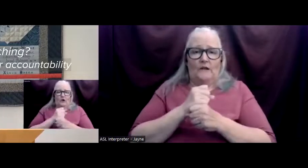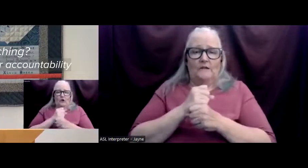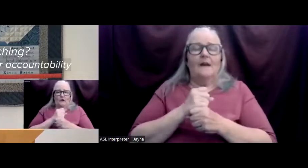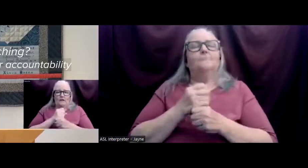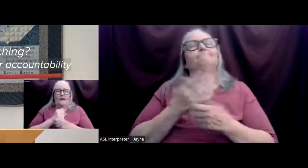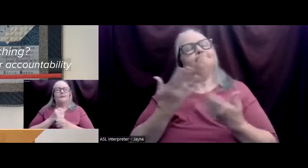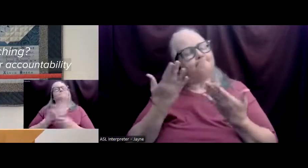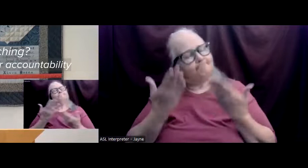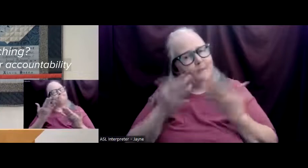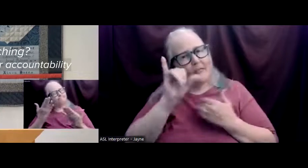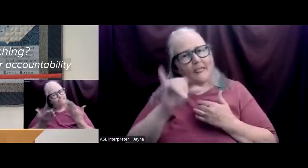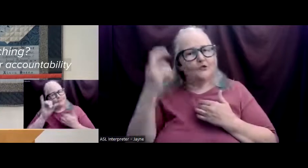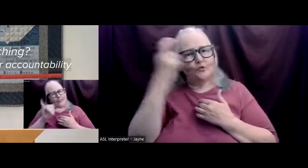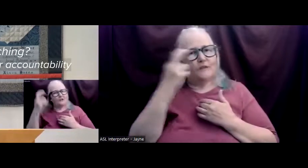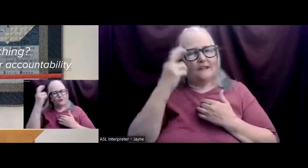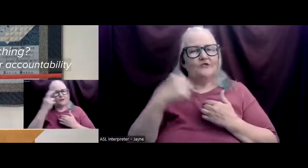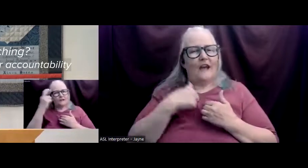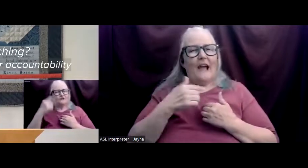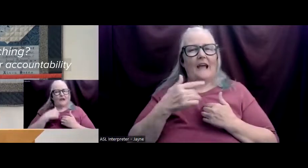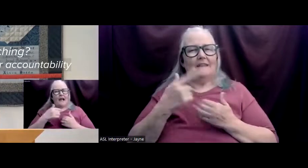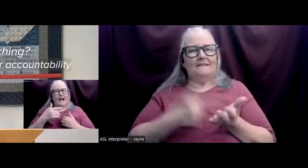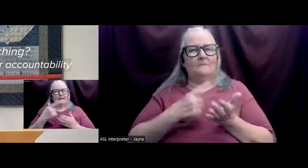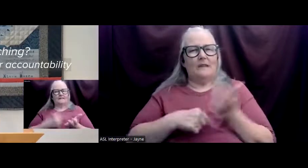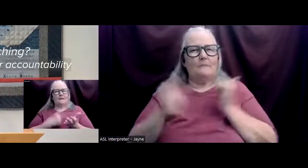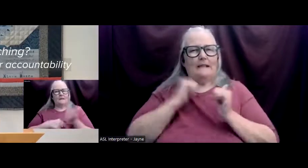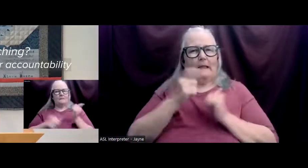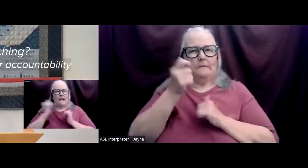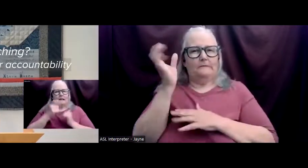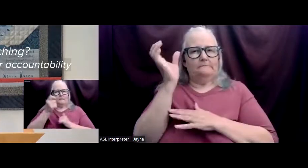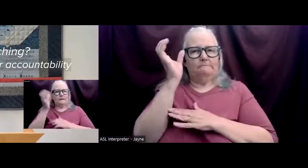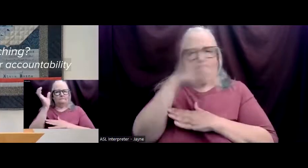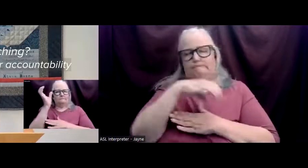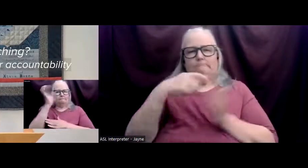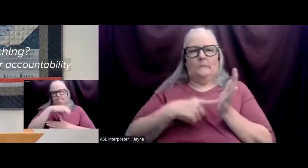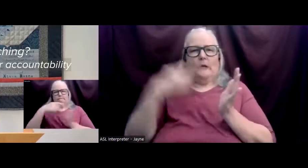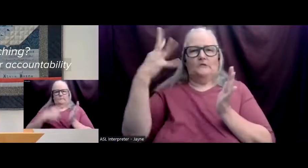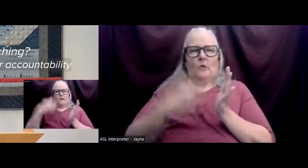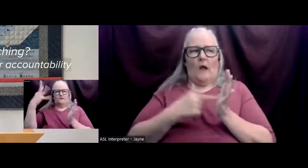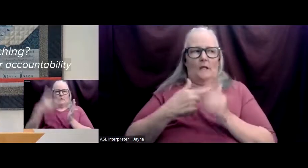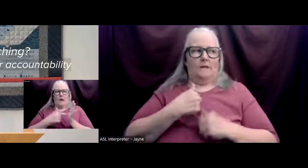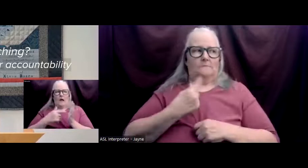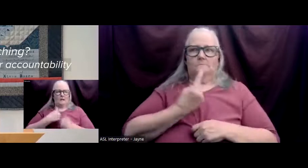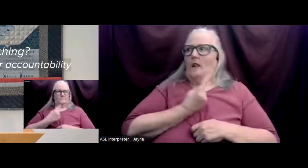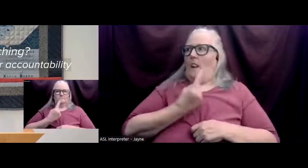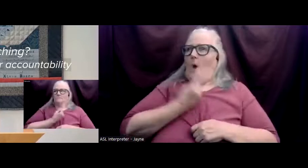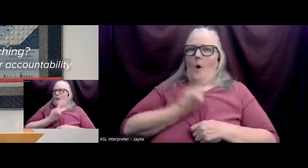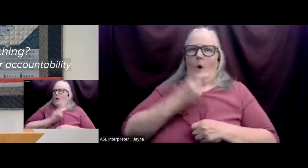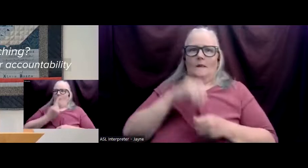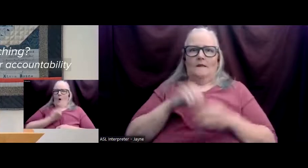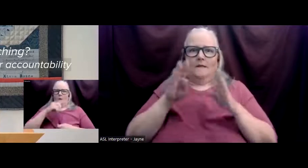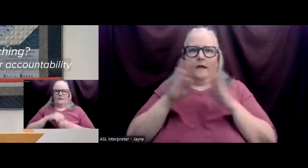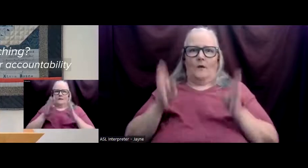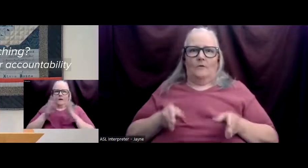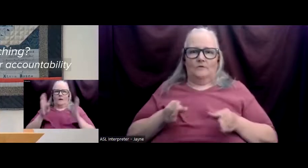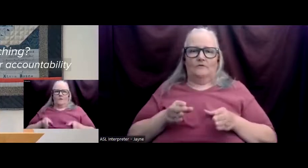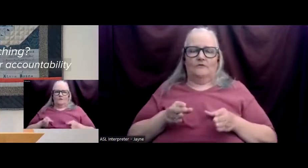why I get a little strange during those unusual occasions when I'm on my own. Which brings me to